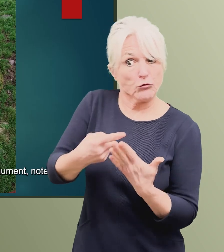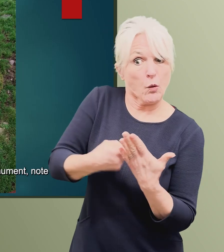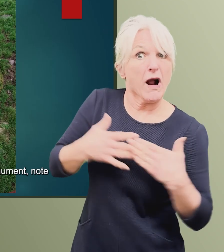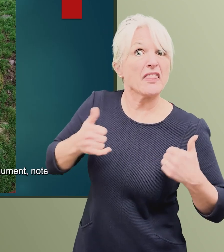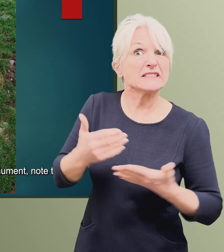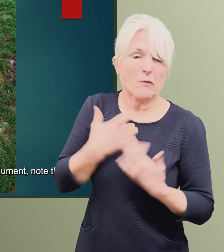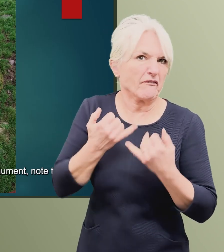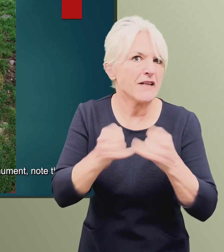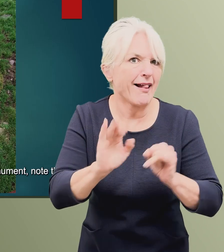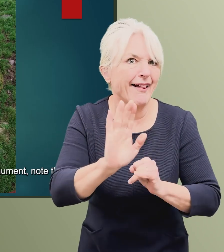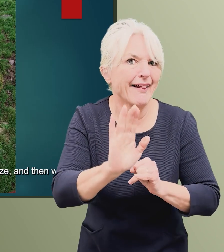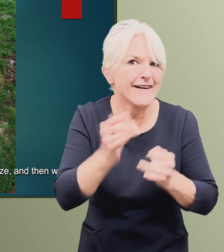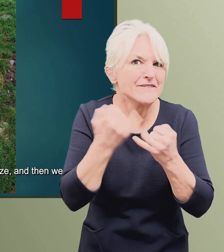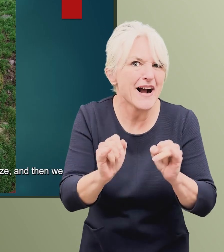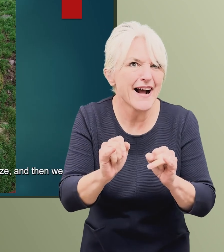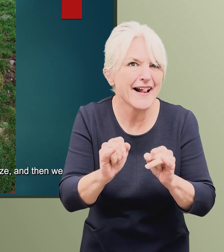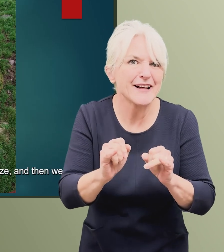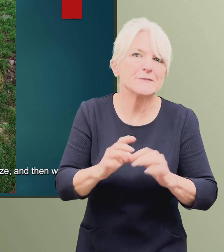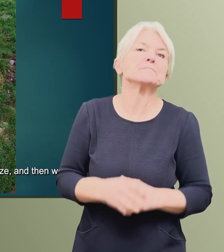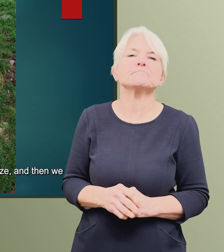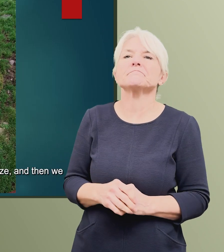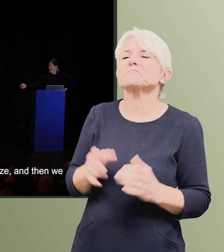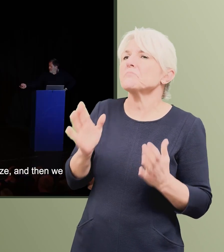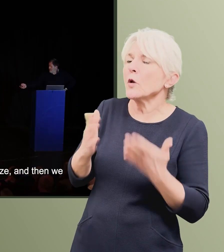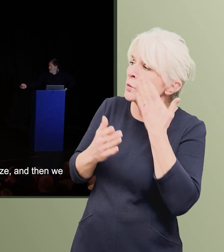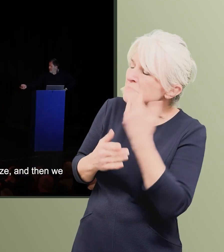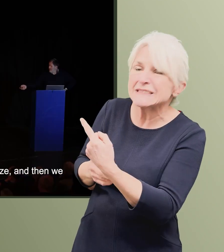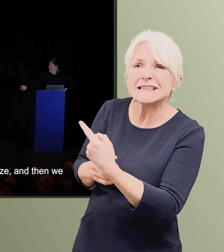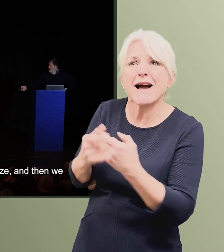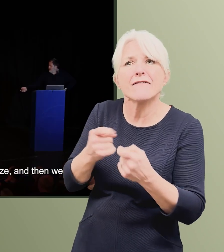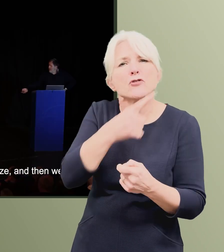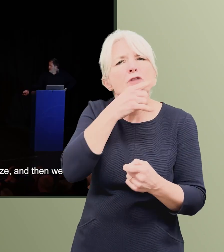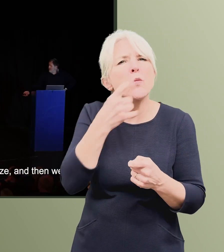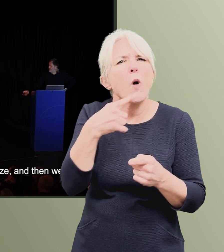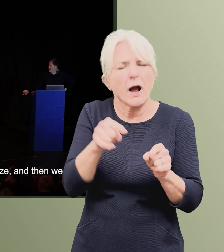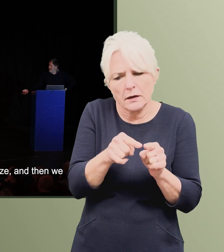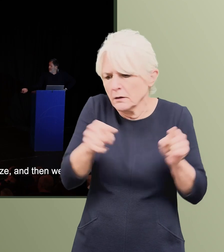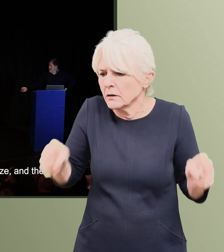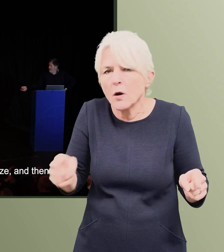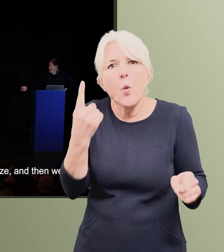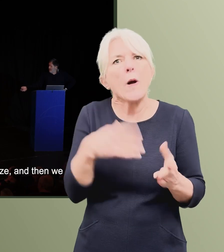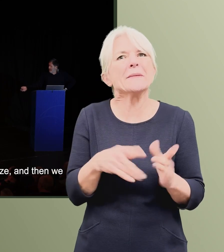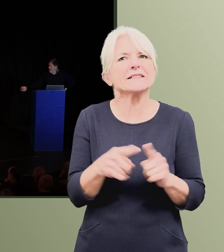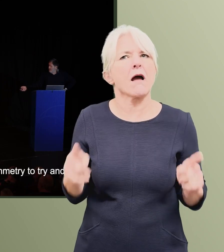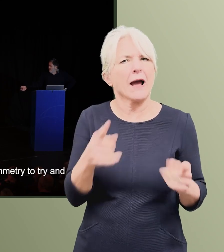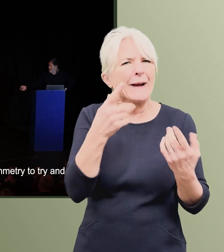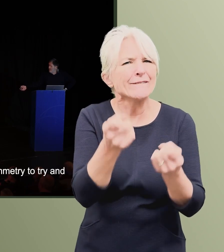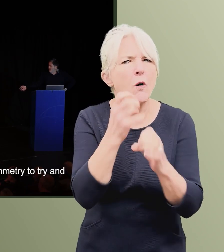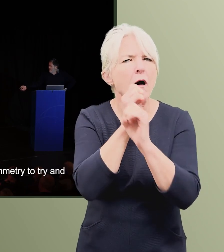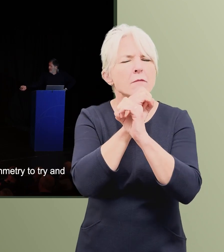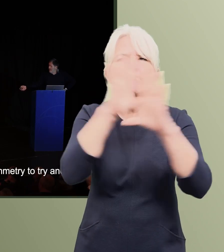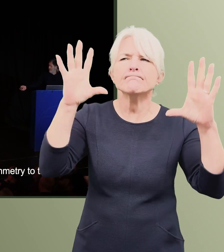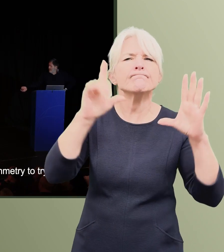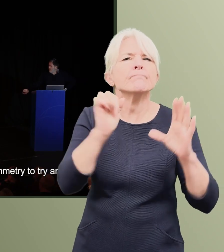scale. It gives you an idea. This is a meter scale, so it gives you an idea of the size. And then we started to sketch it out, but